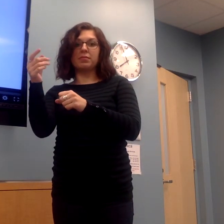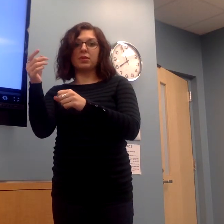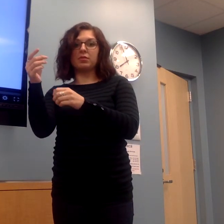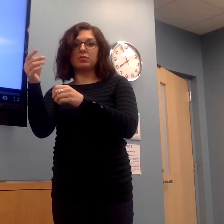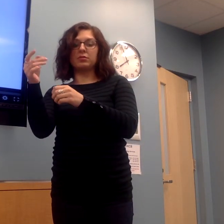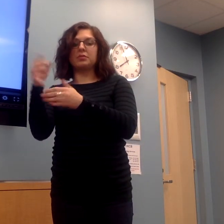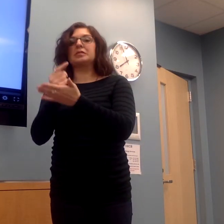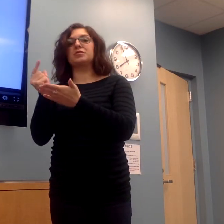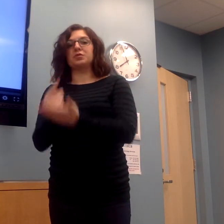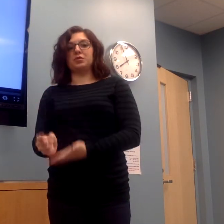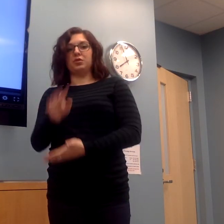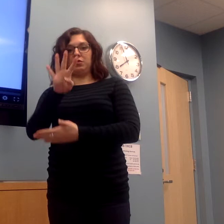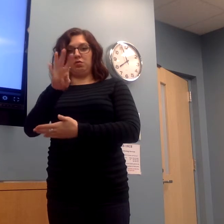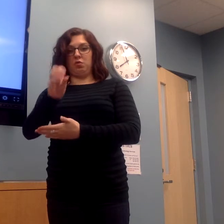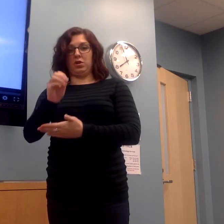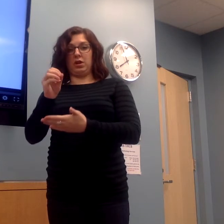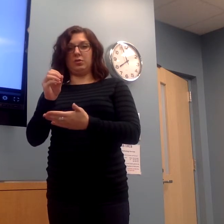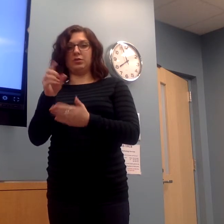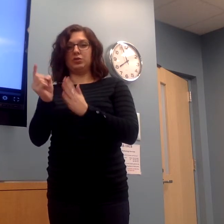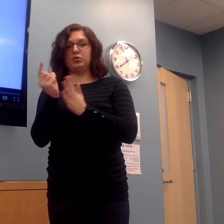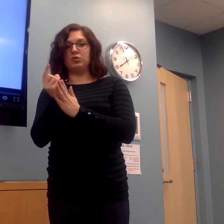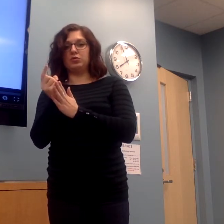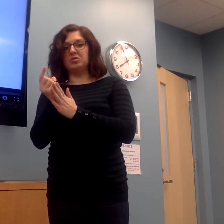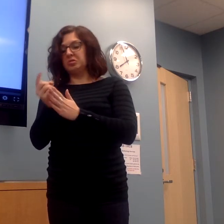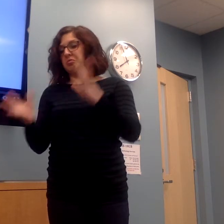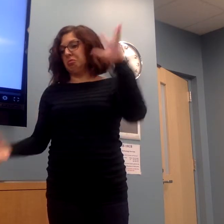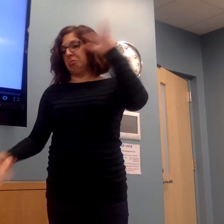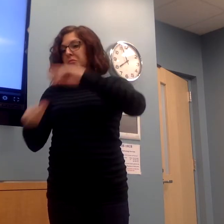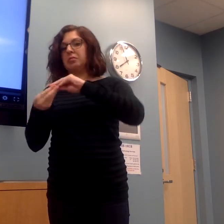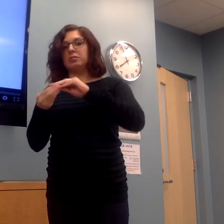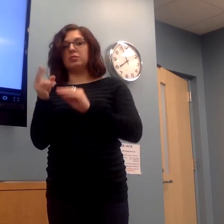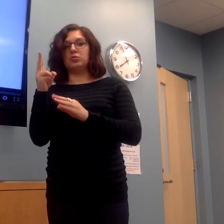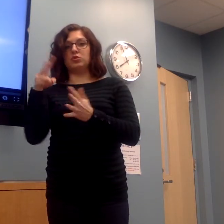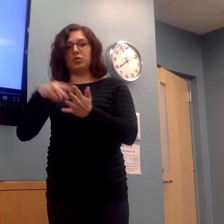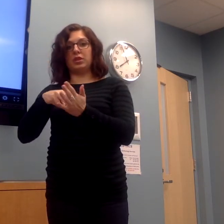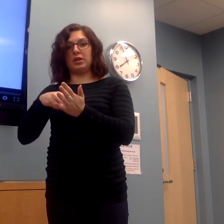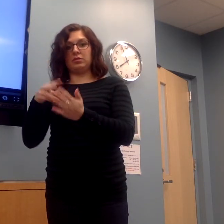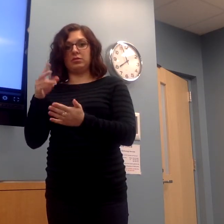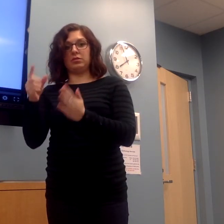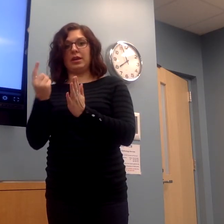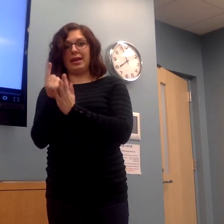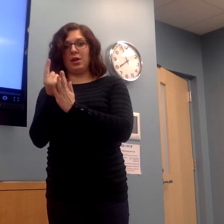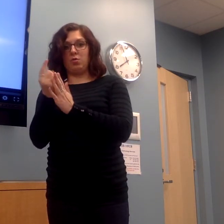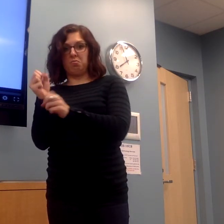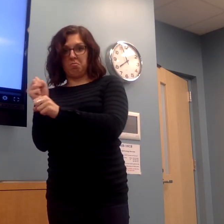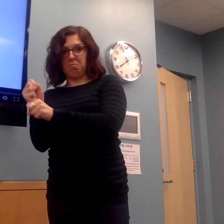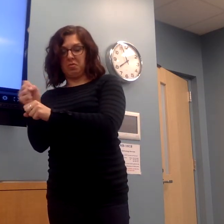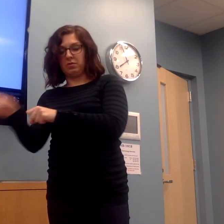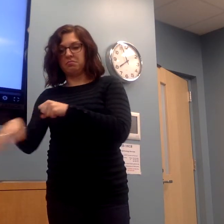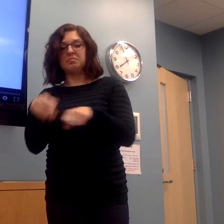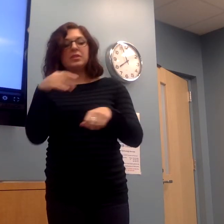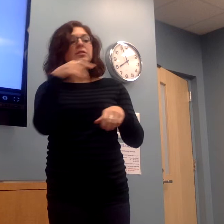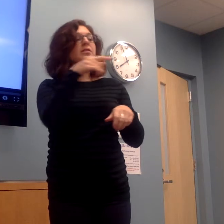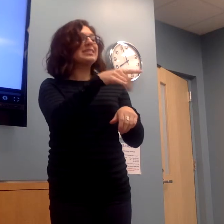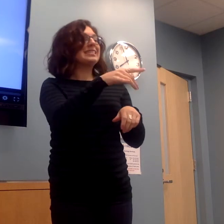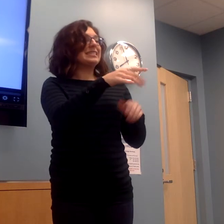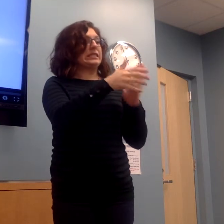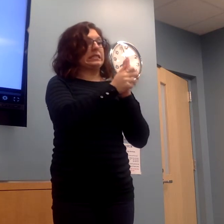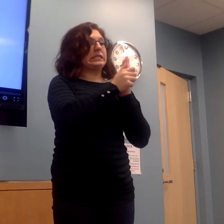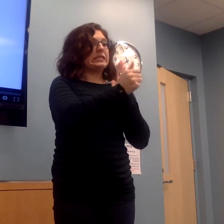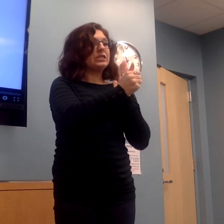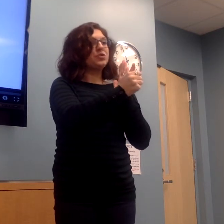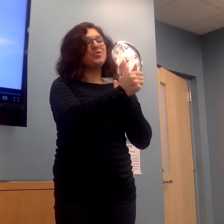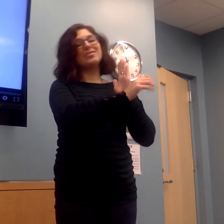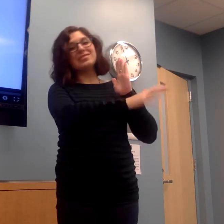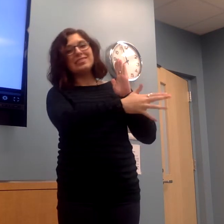to unwind, for a total of 2,000 hours. Gilligan, on the other hand, isn't as skilled as Skipper at producing, but he's got a good